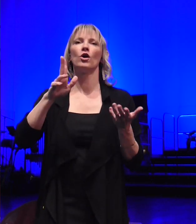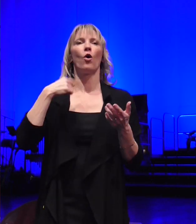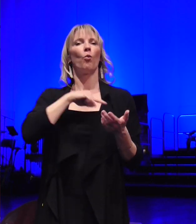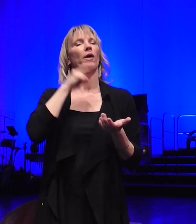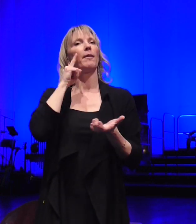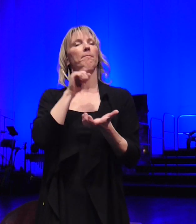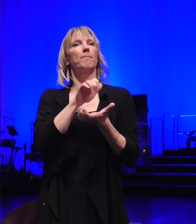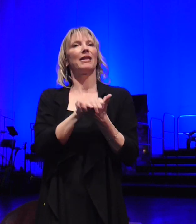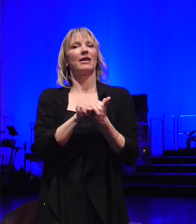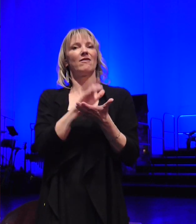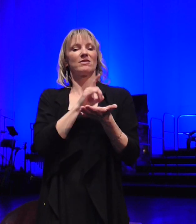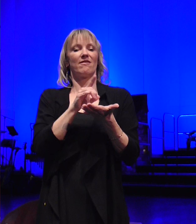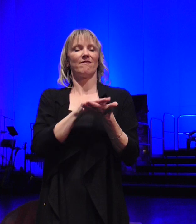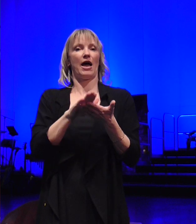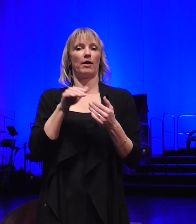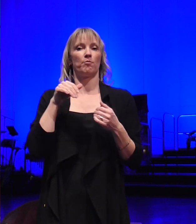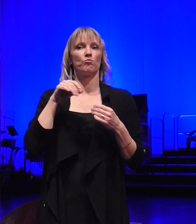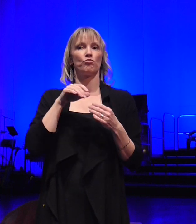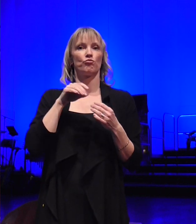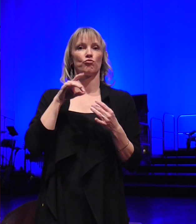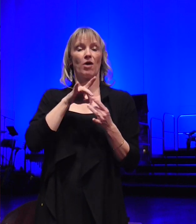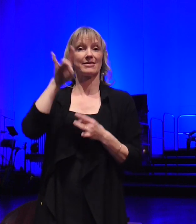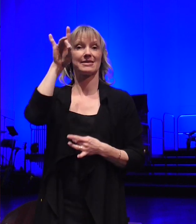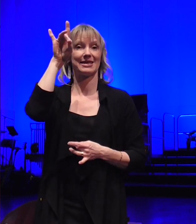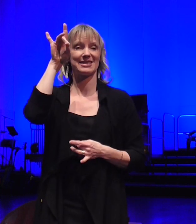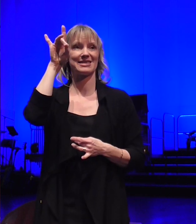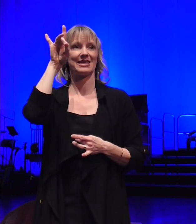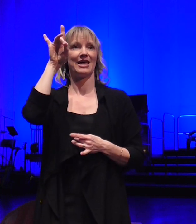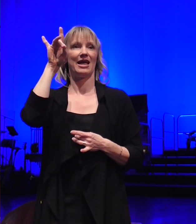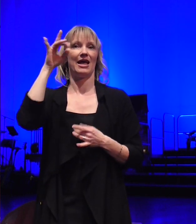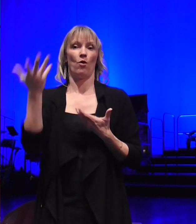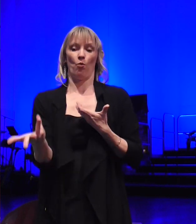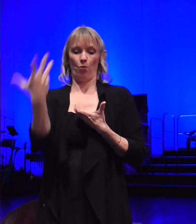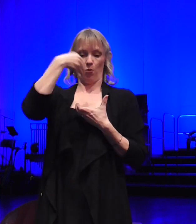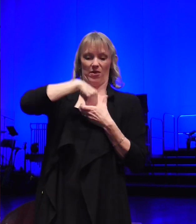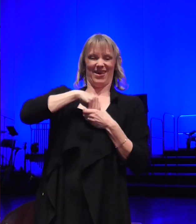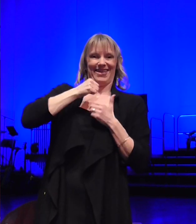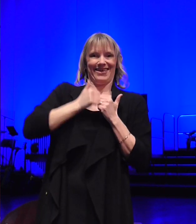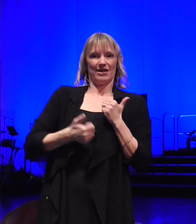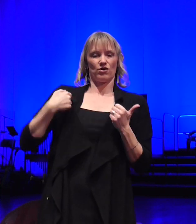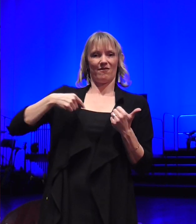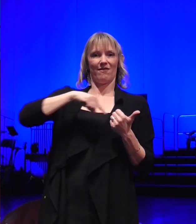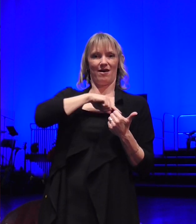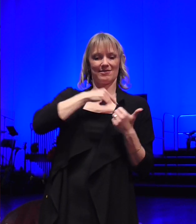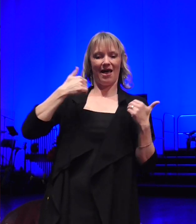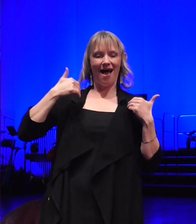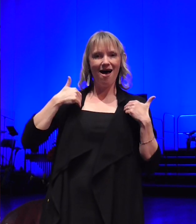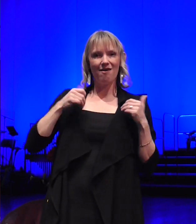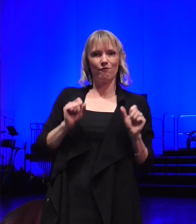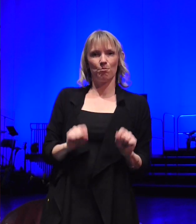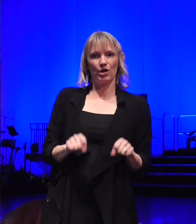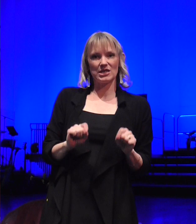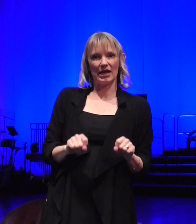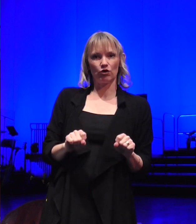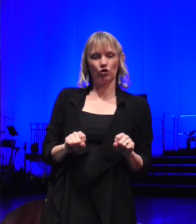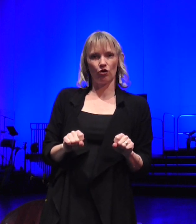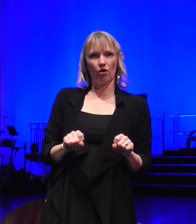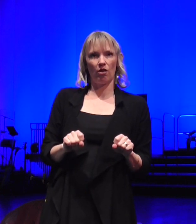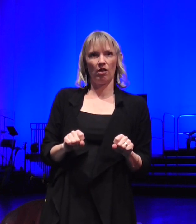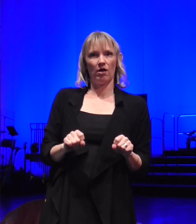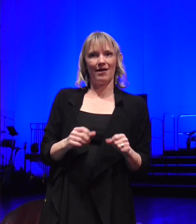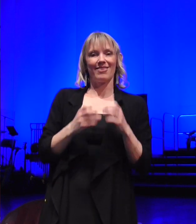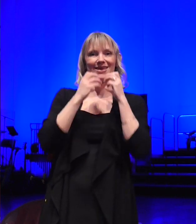enabled, that has endowed each of us with the potential to bring forth the